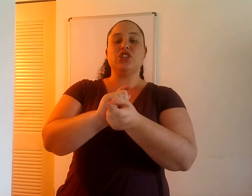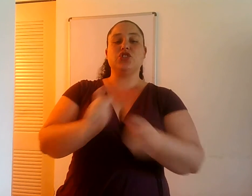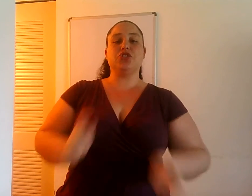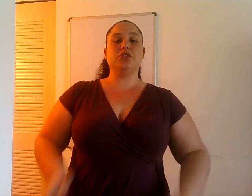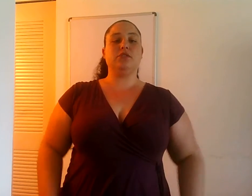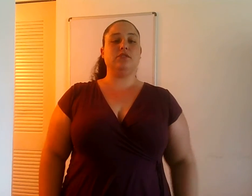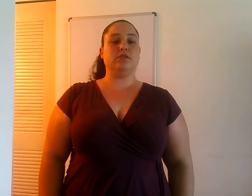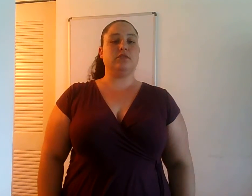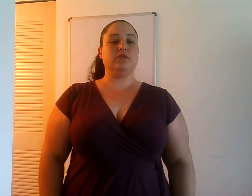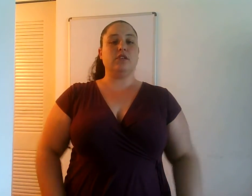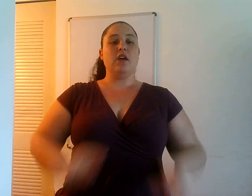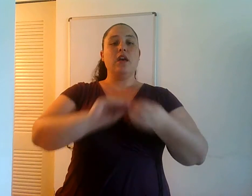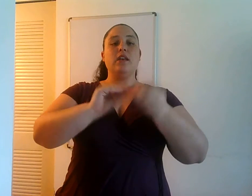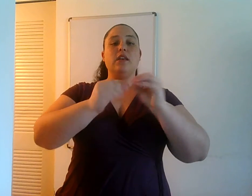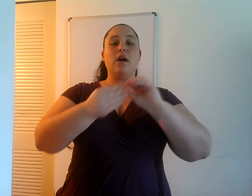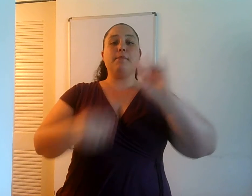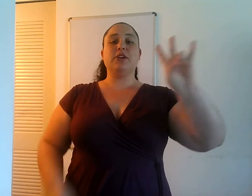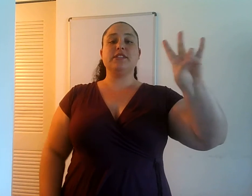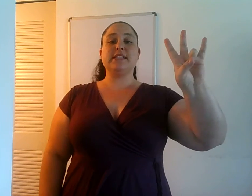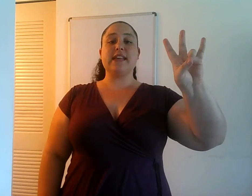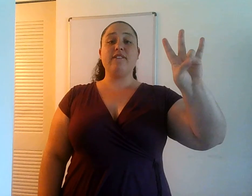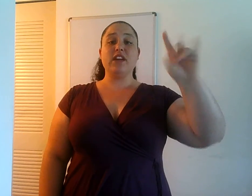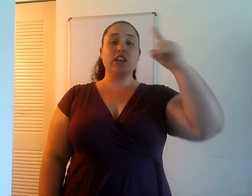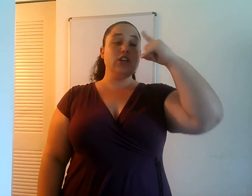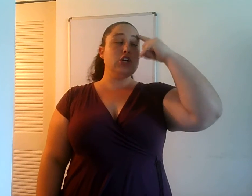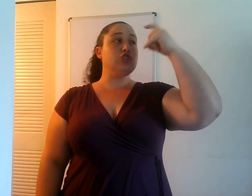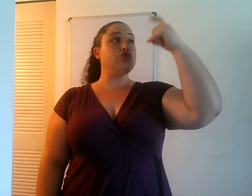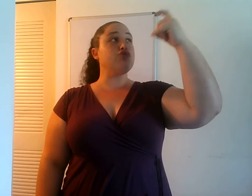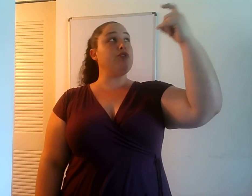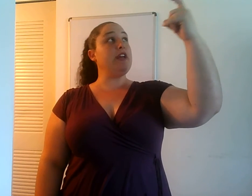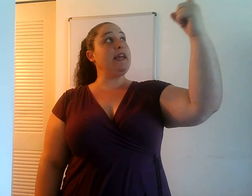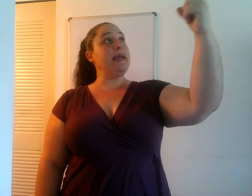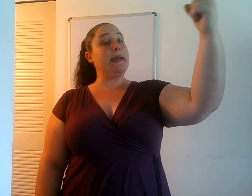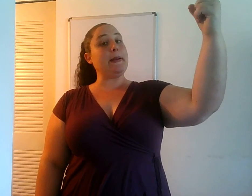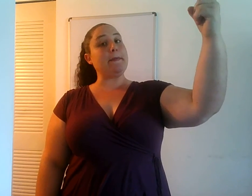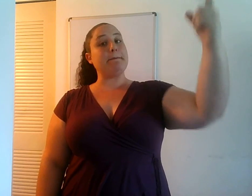Change. Number seven, dream.